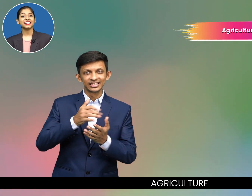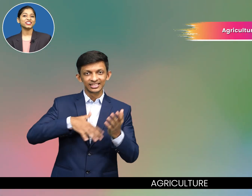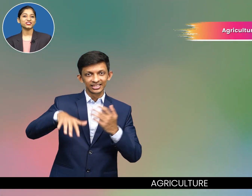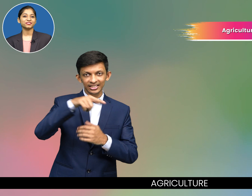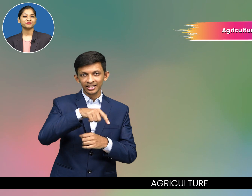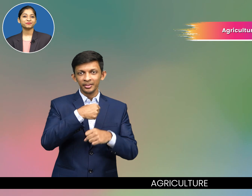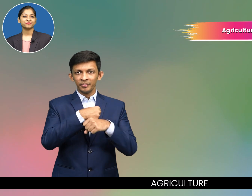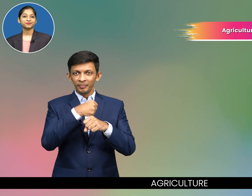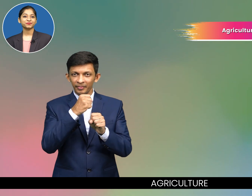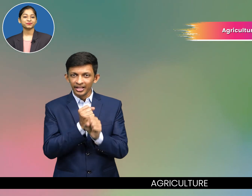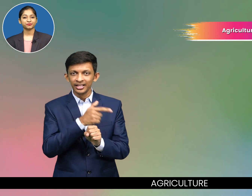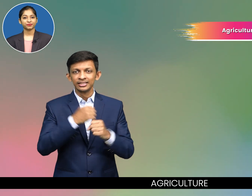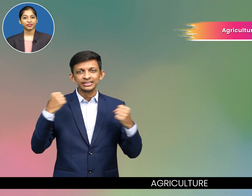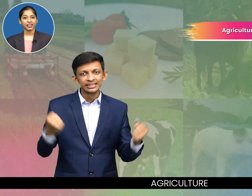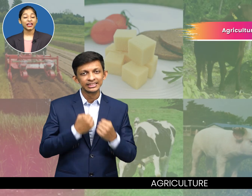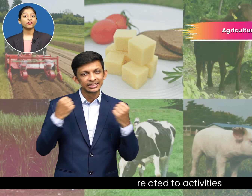Agriculture,